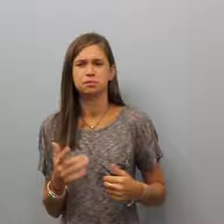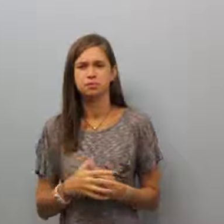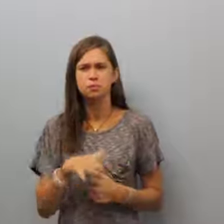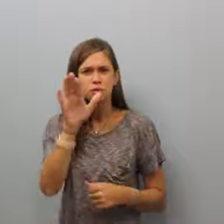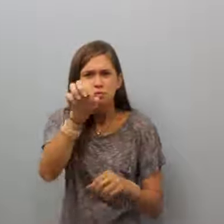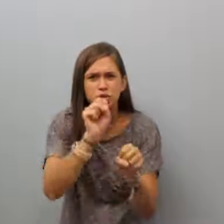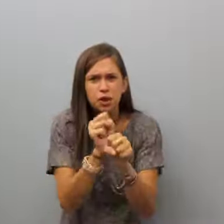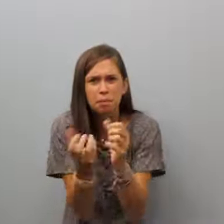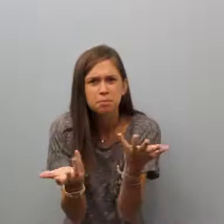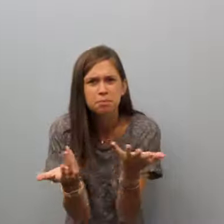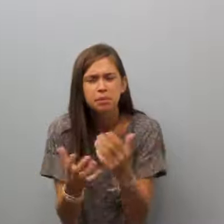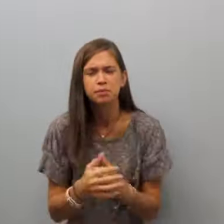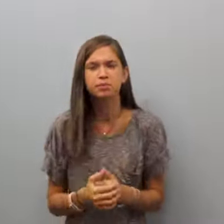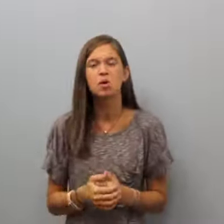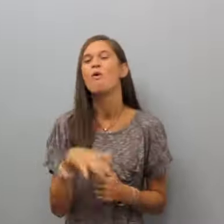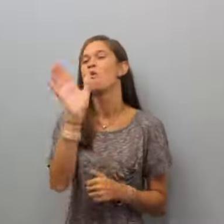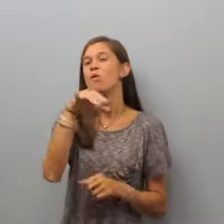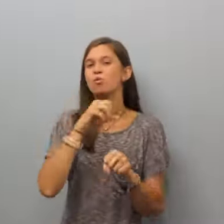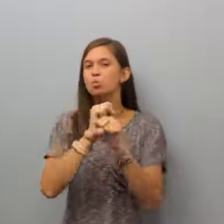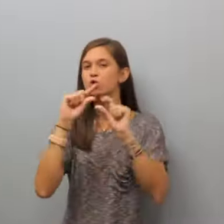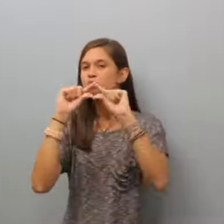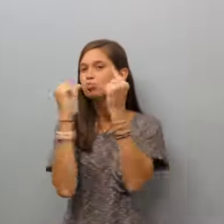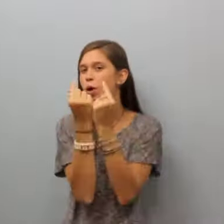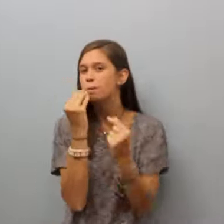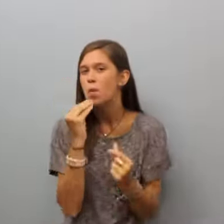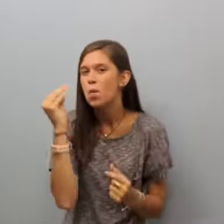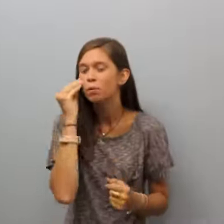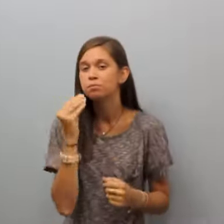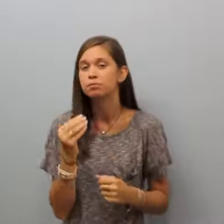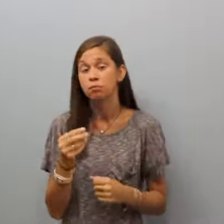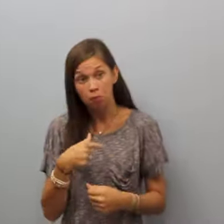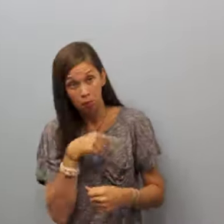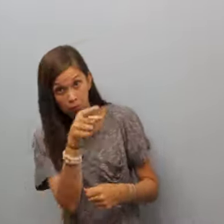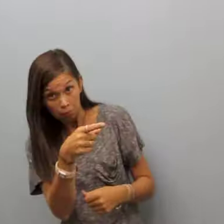on finishing her education and work. She just found a job in January.